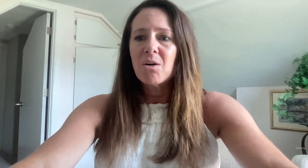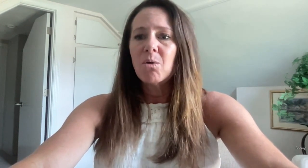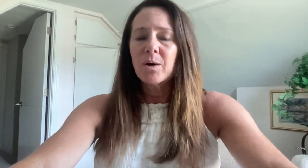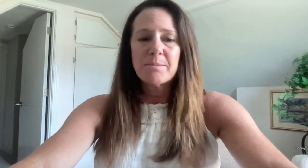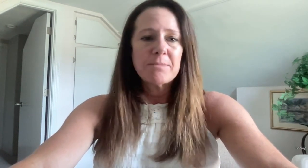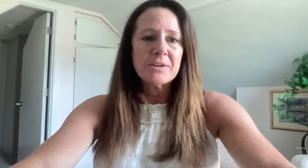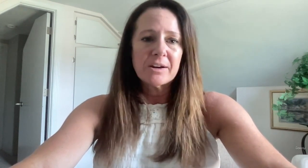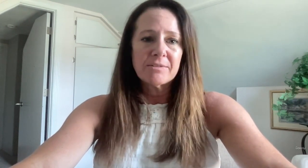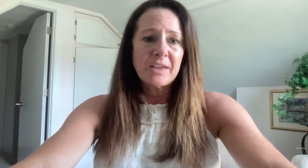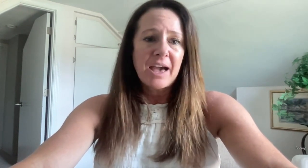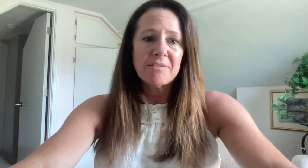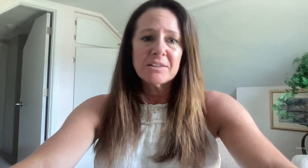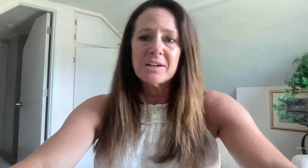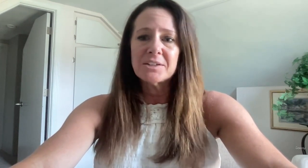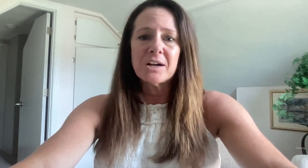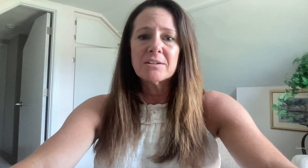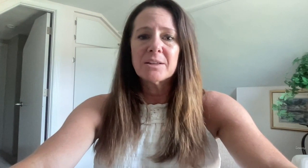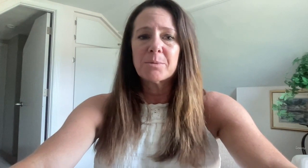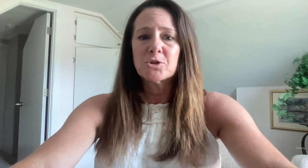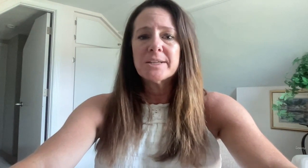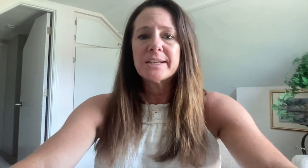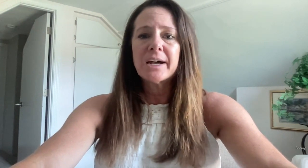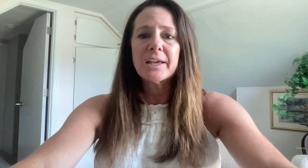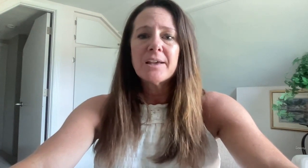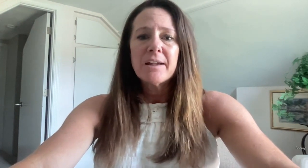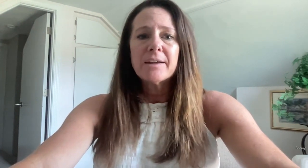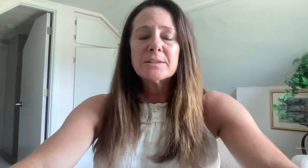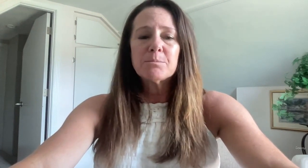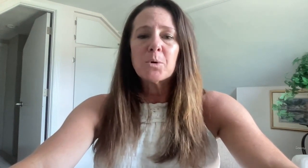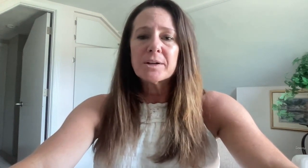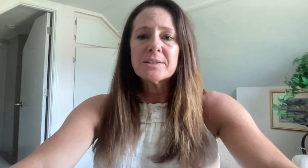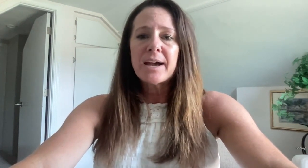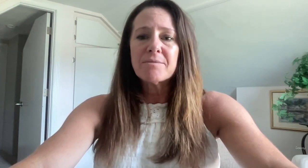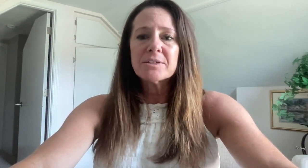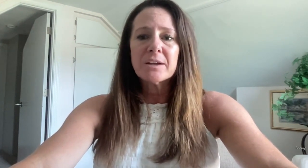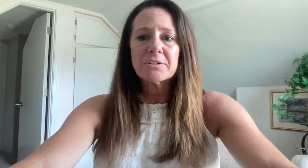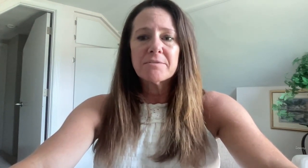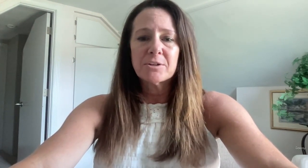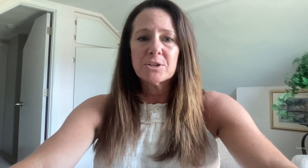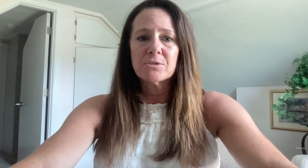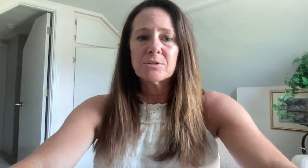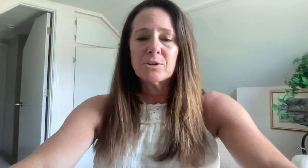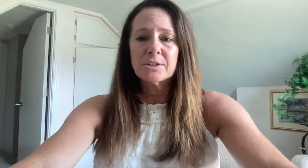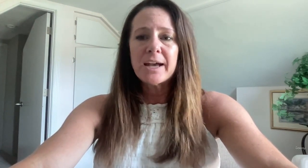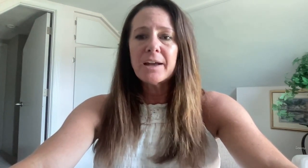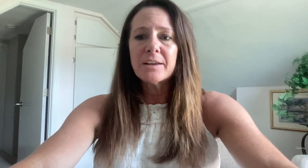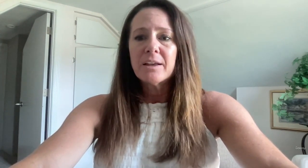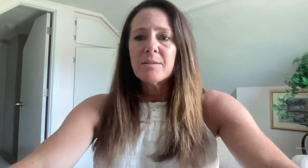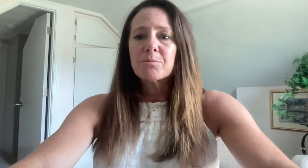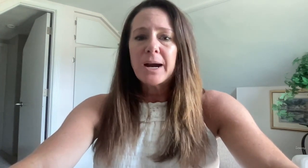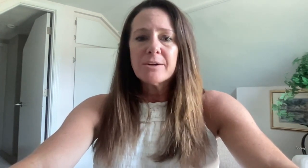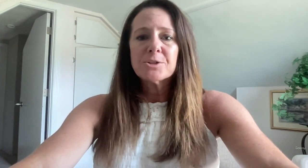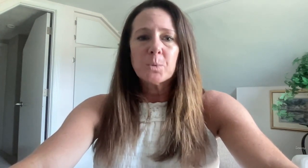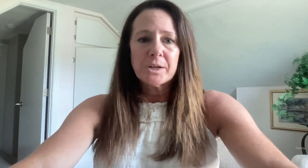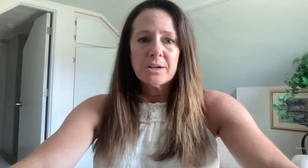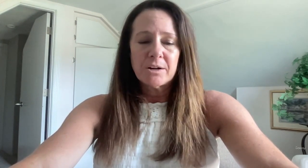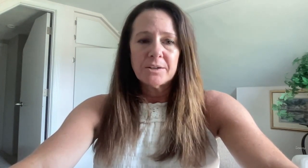or maybe they have a tongue, lip, or cheek tie, it's important to have this area of concern looked at prior to working on